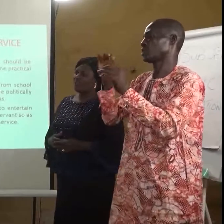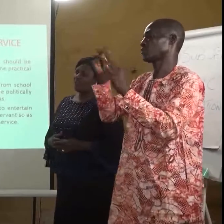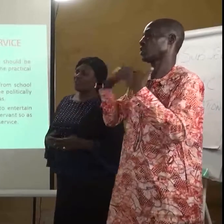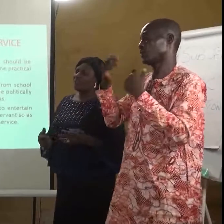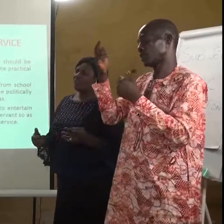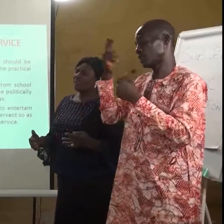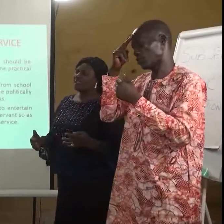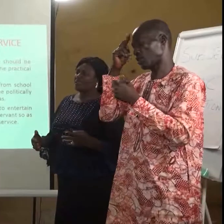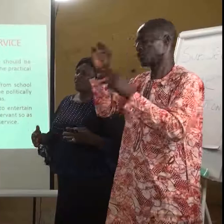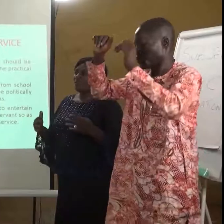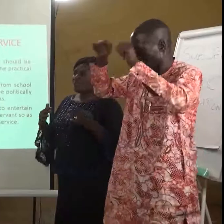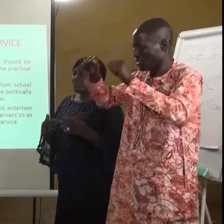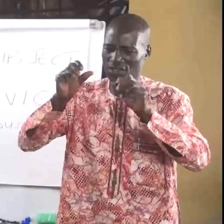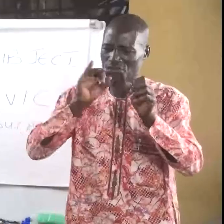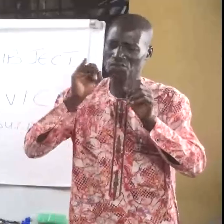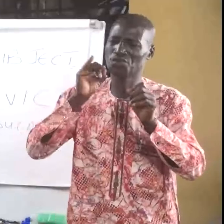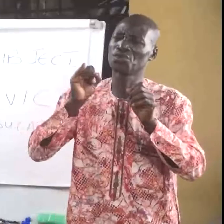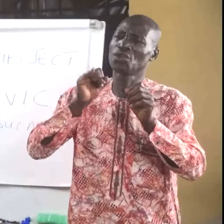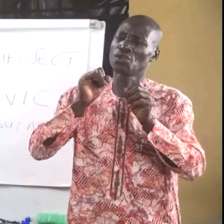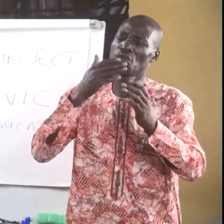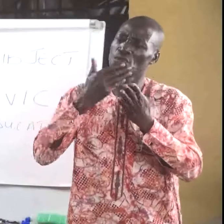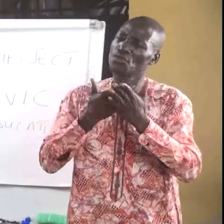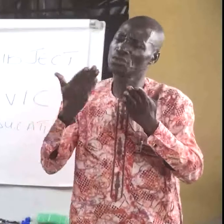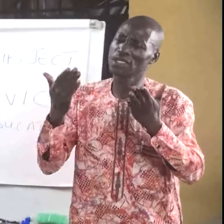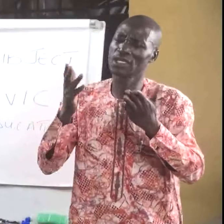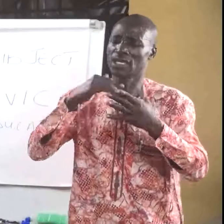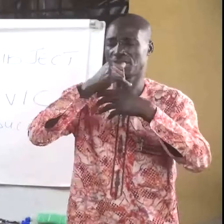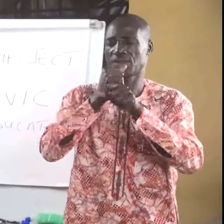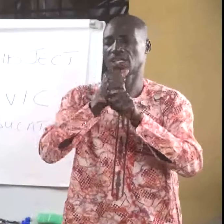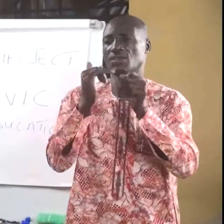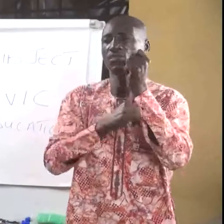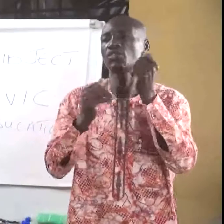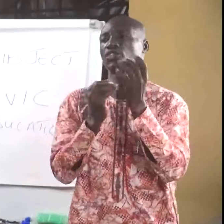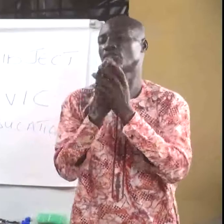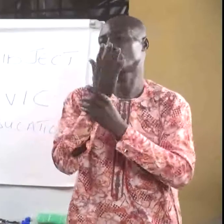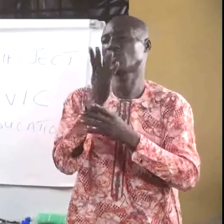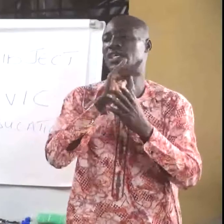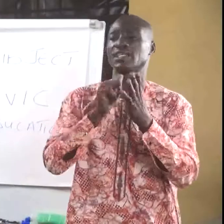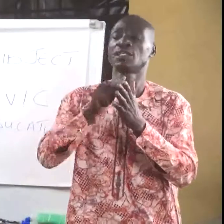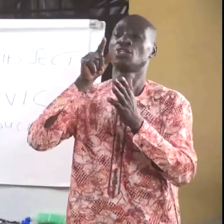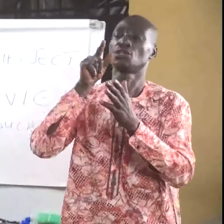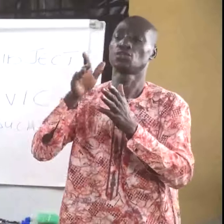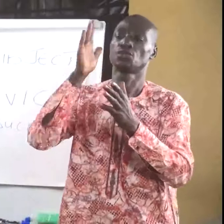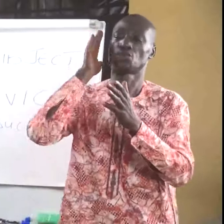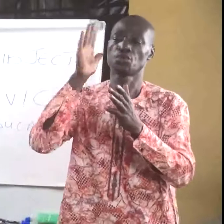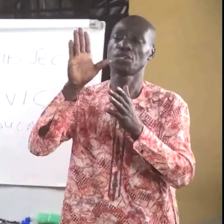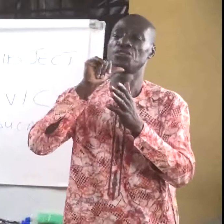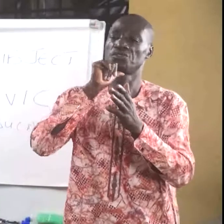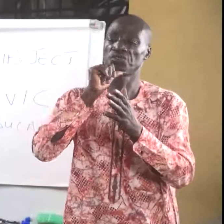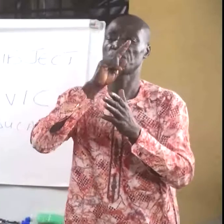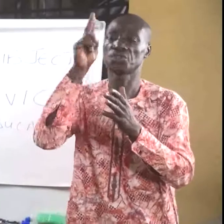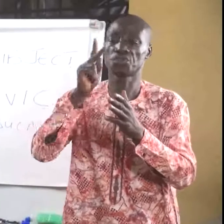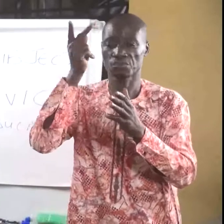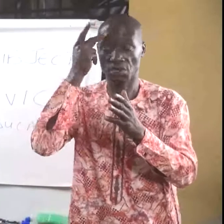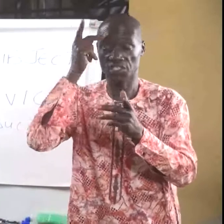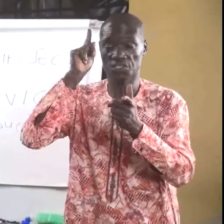the government, you find out that you will understand the aims and objectives, and you'll be politically neutral. So any